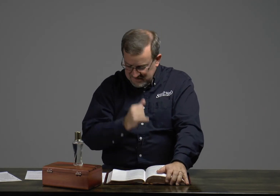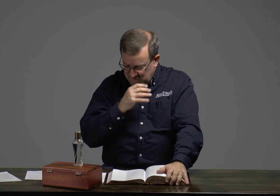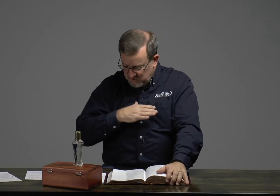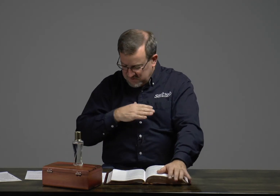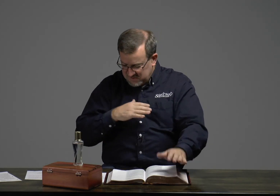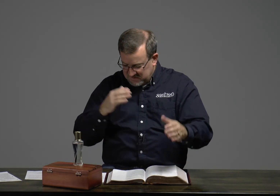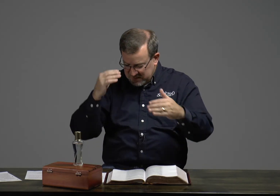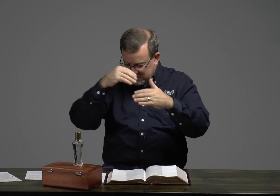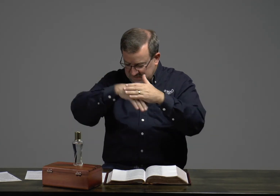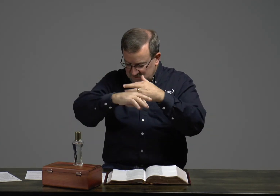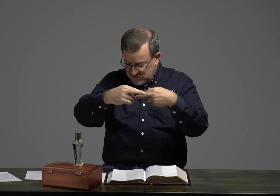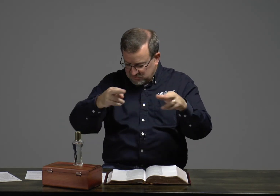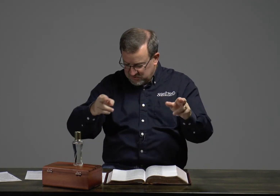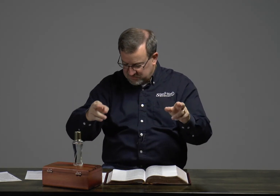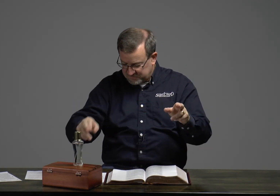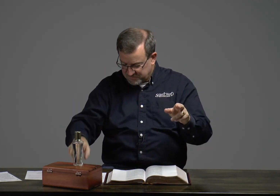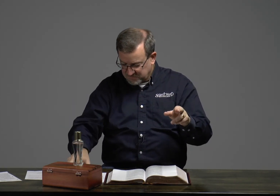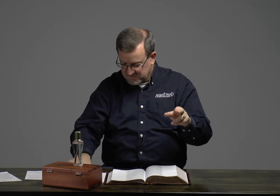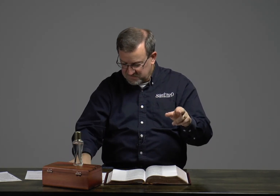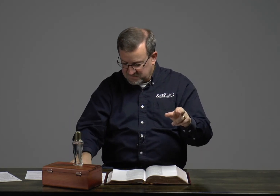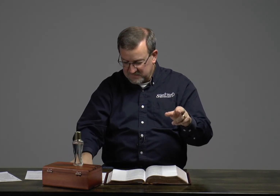The woman comes into the room.